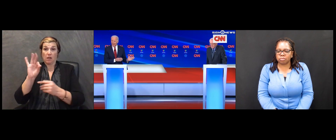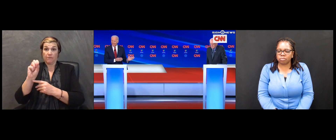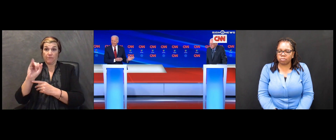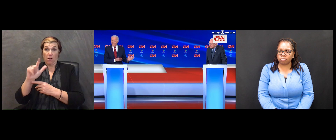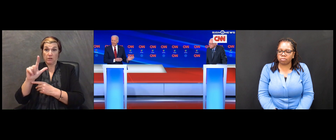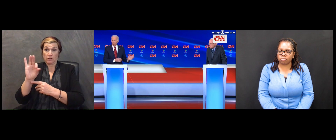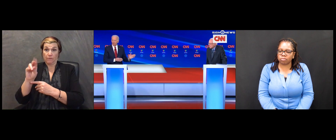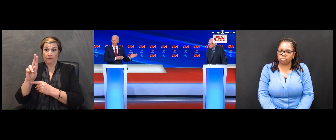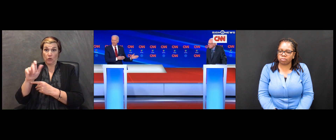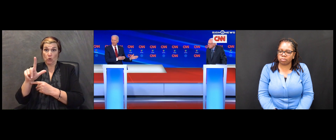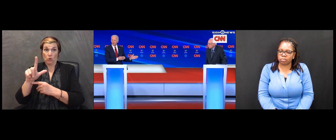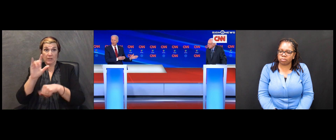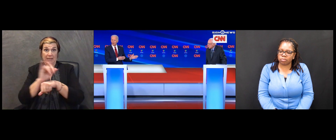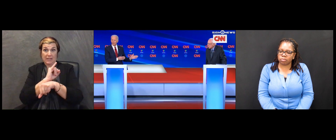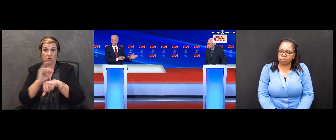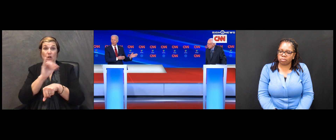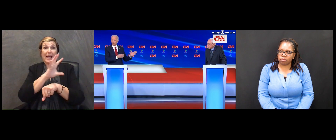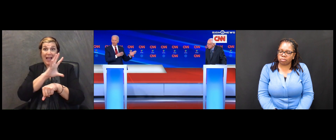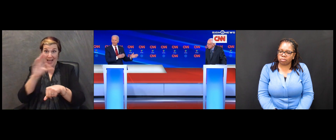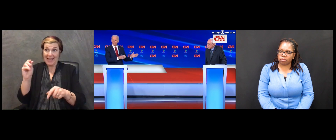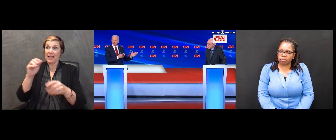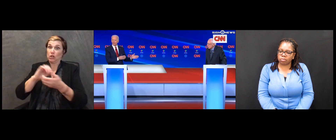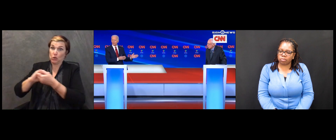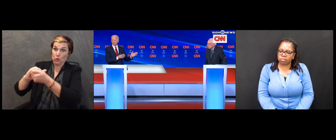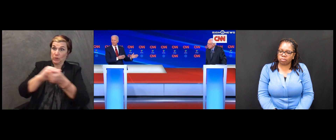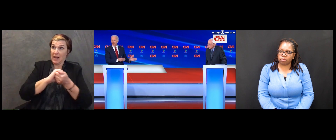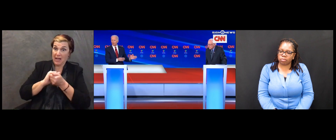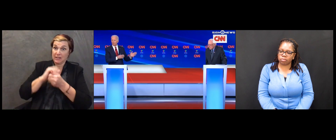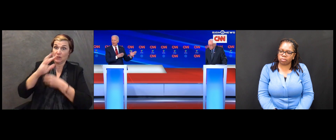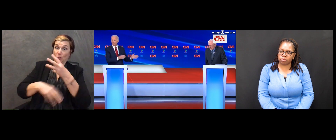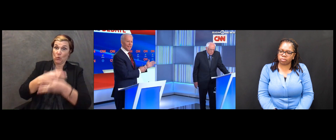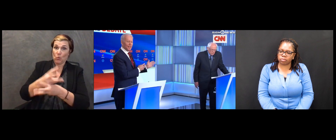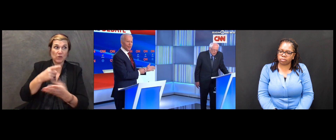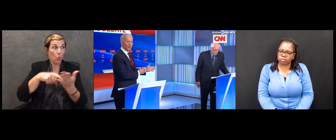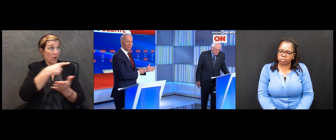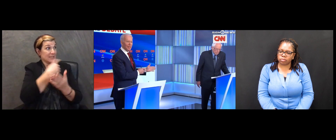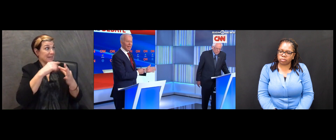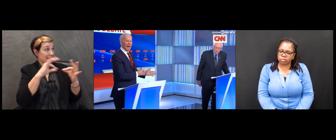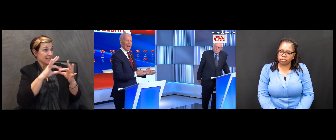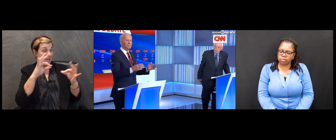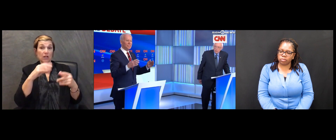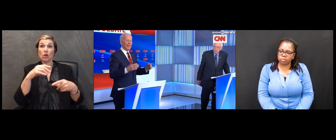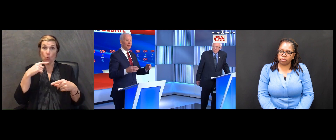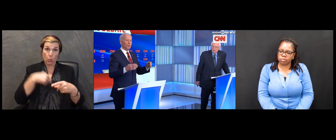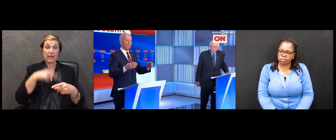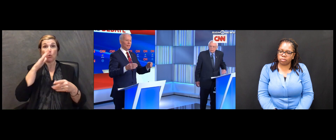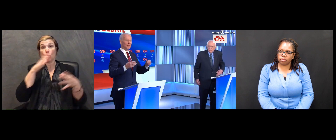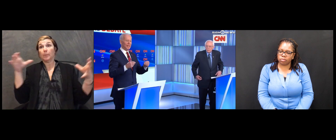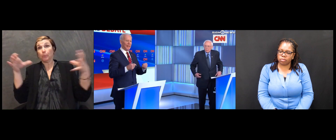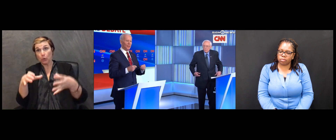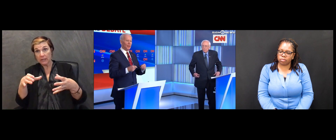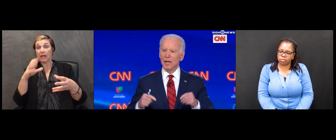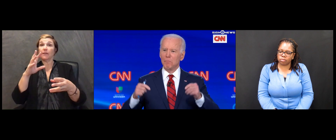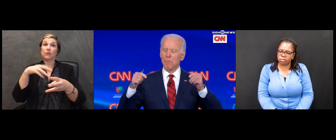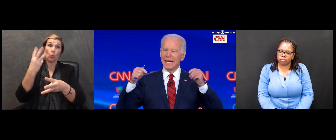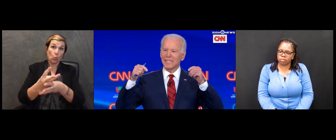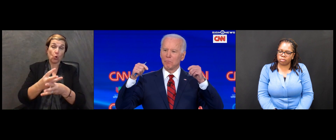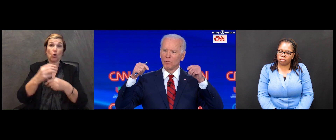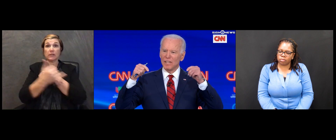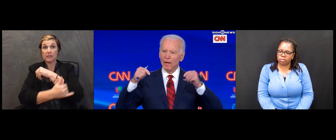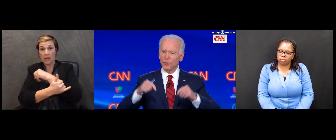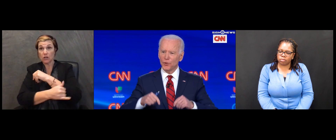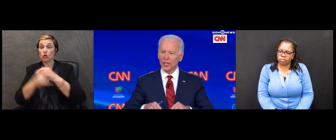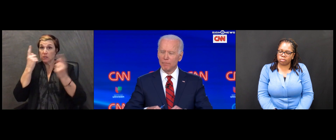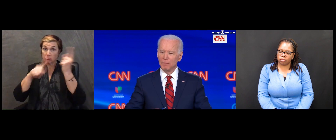finished saying. What's he going to do? He's going to bring these countries together, make it clear to them. I'm saying we bring them together, make